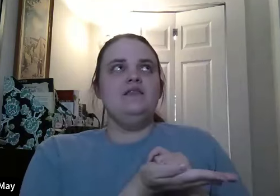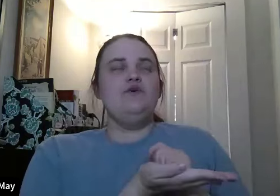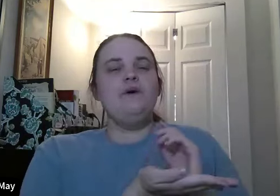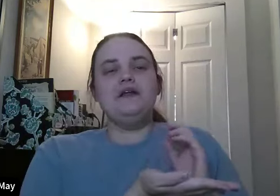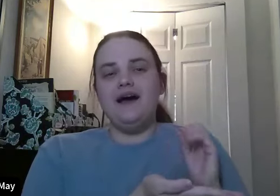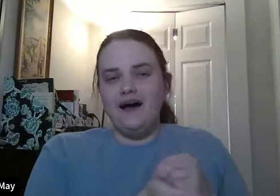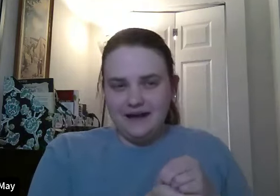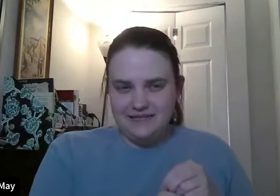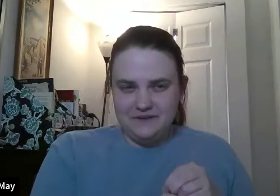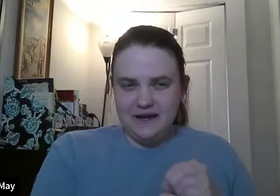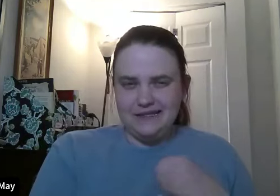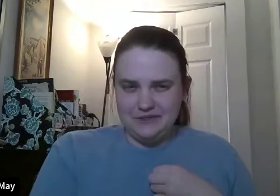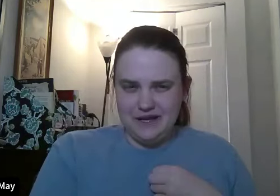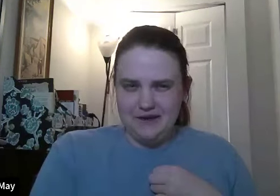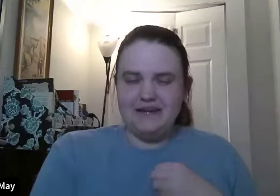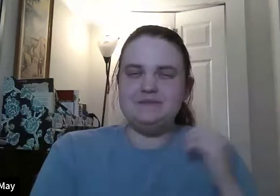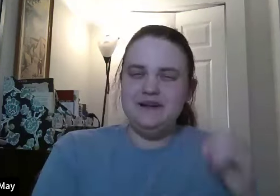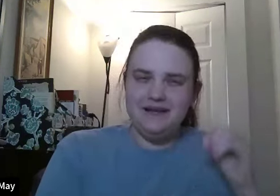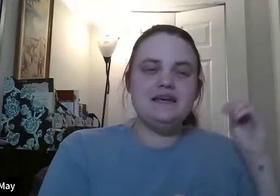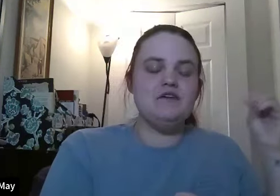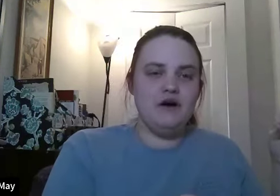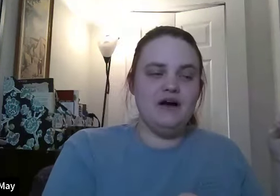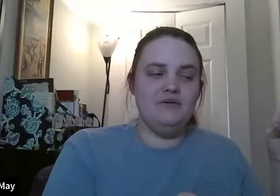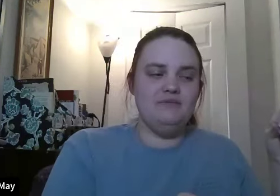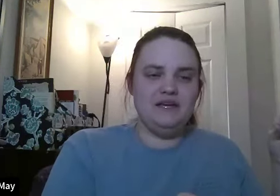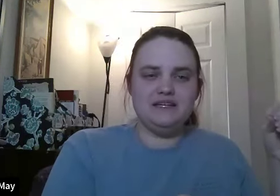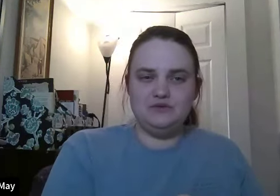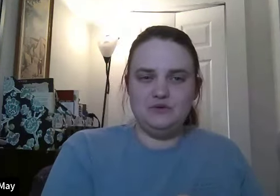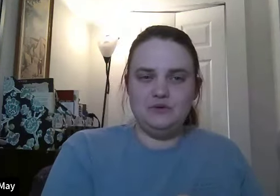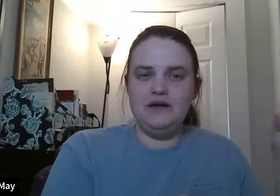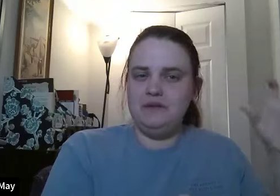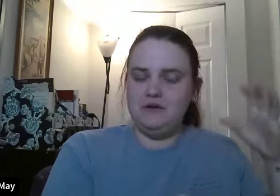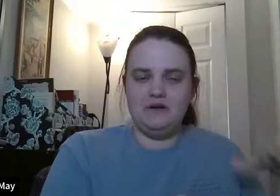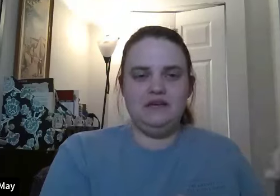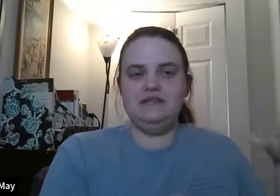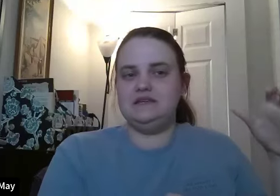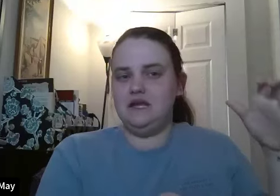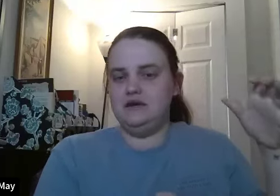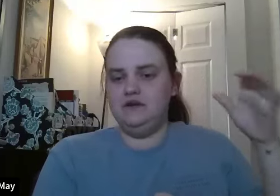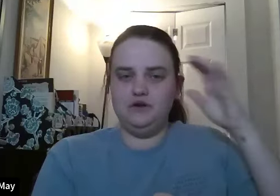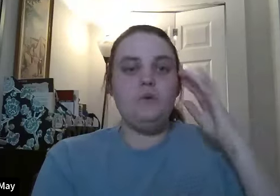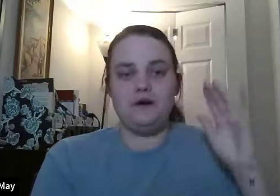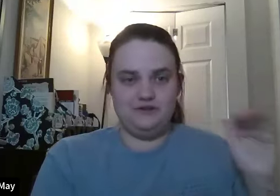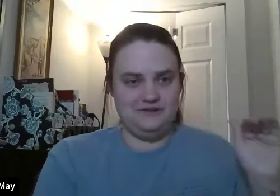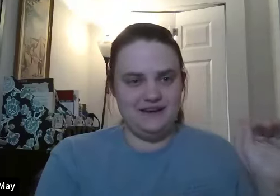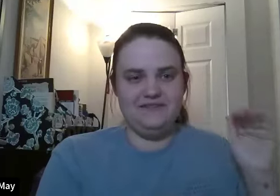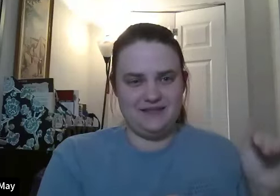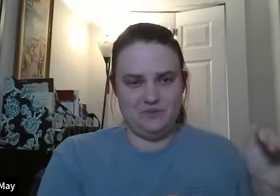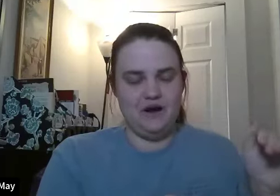The one I do now, and it's because of being at school and being around kids and coworkers who sign it. That's why.